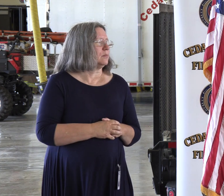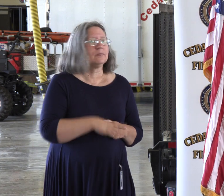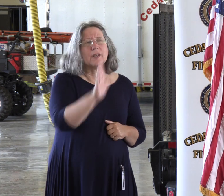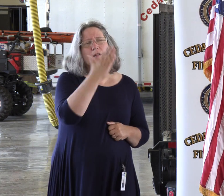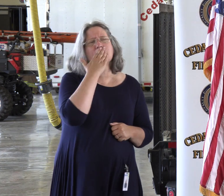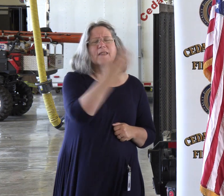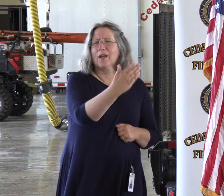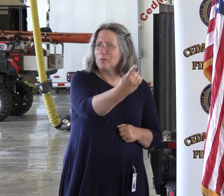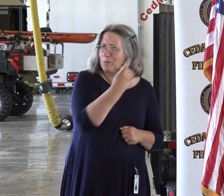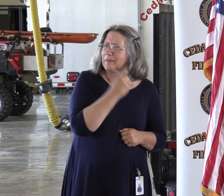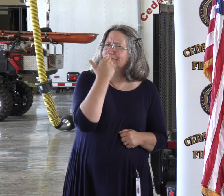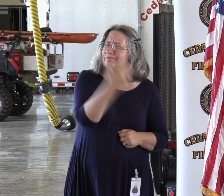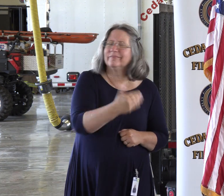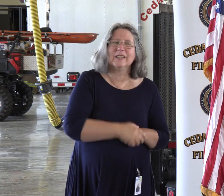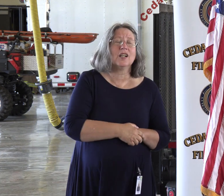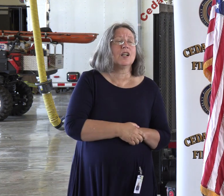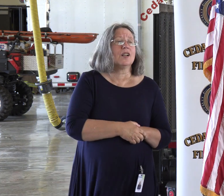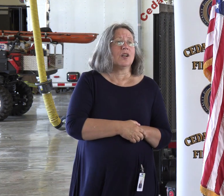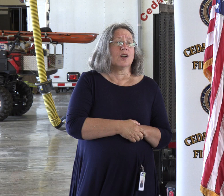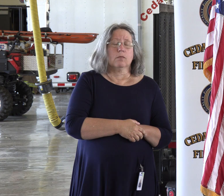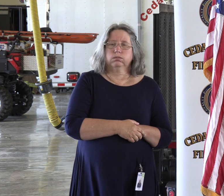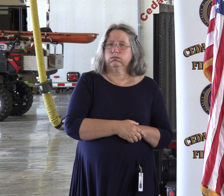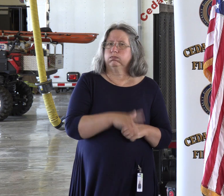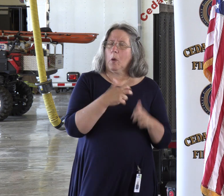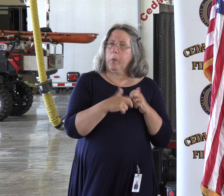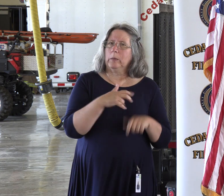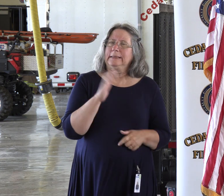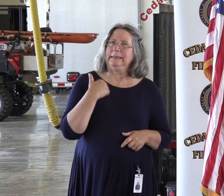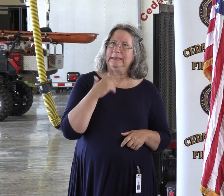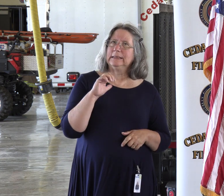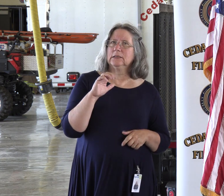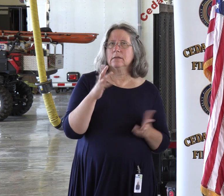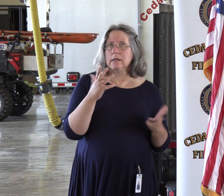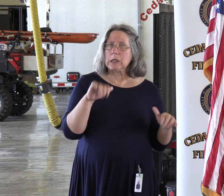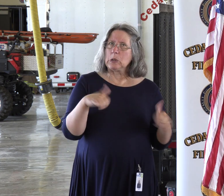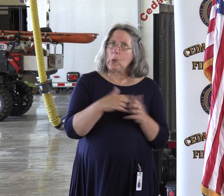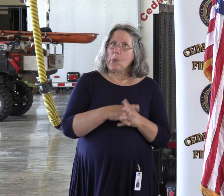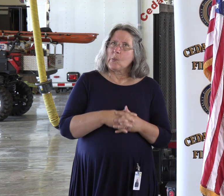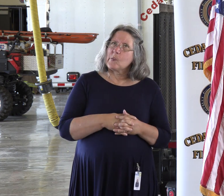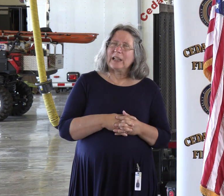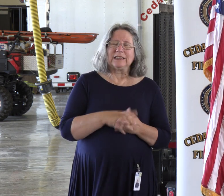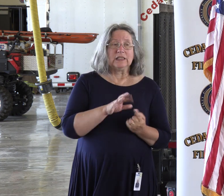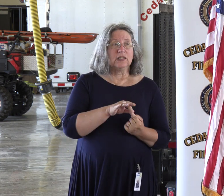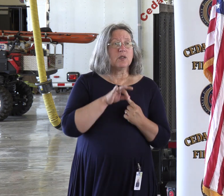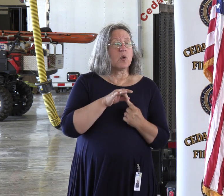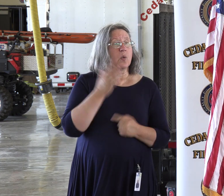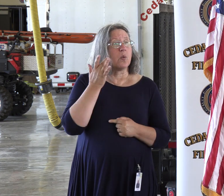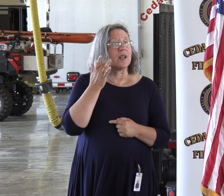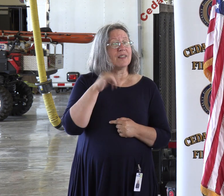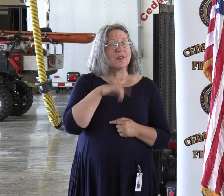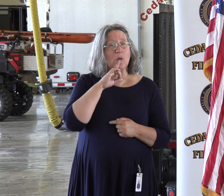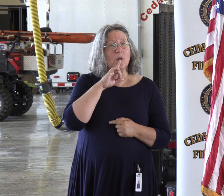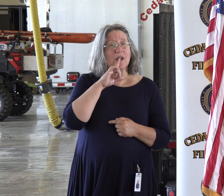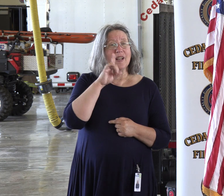Thanks for the question. Yeah, challenges was the strongest word I think we could come up with. It's just the uniqueness. In essence, it's